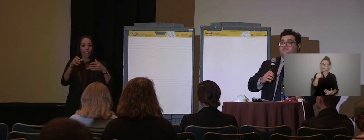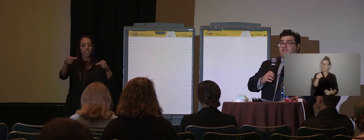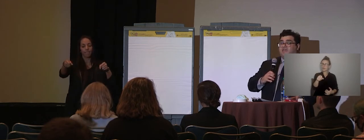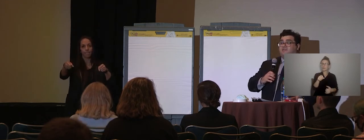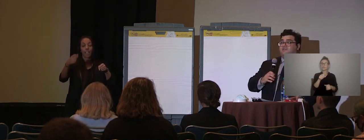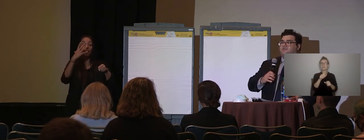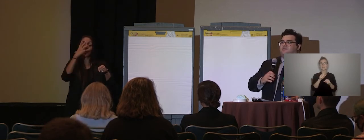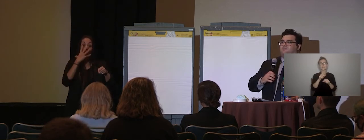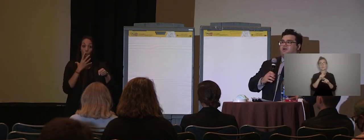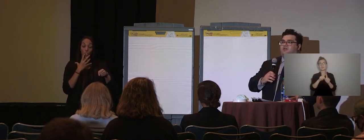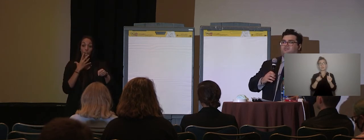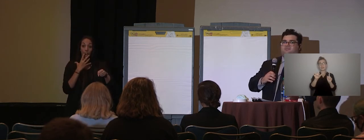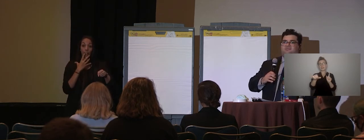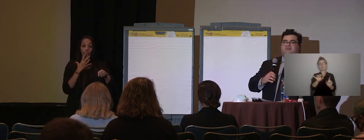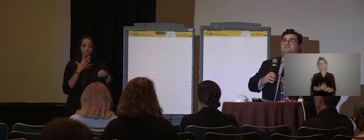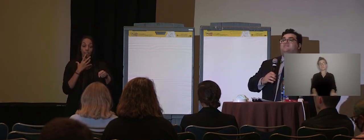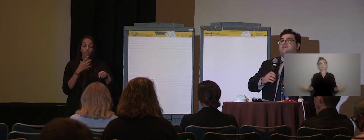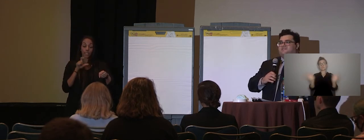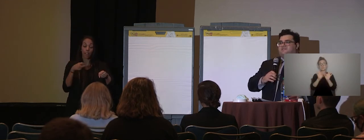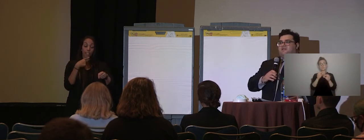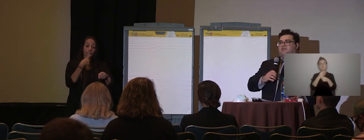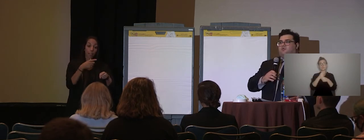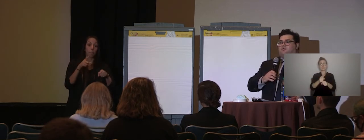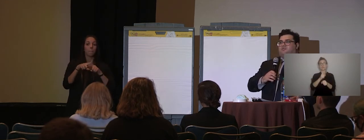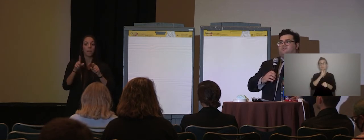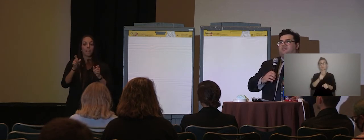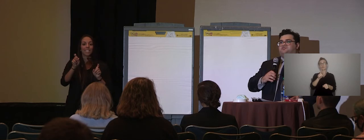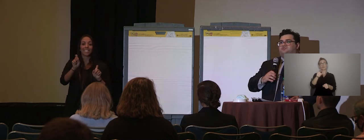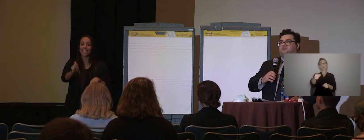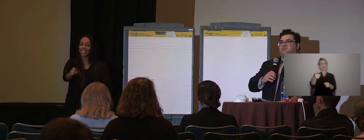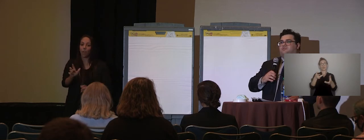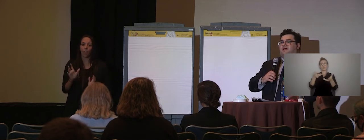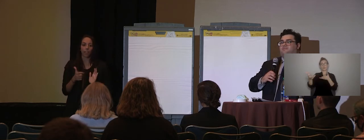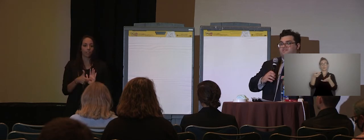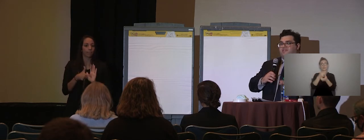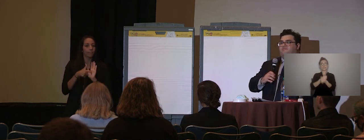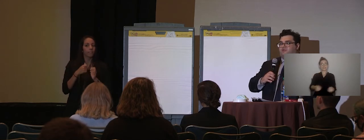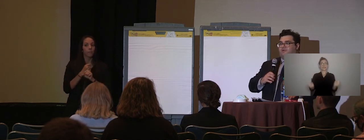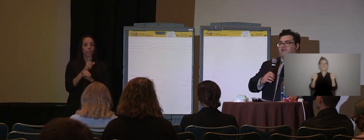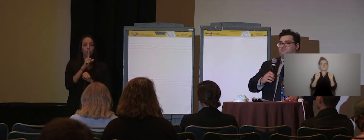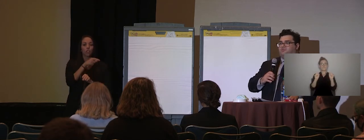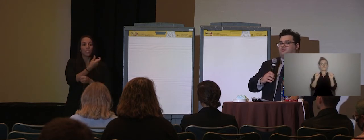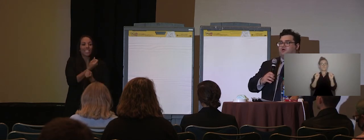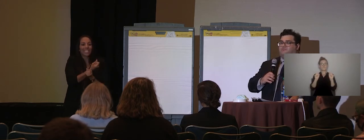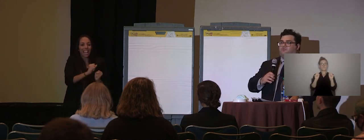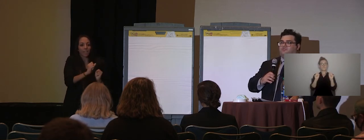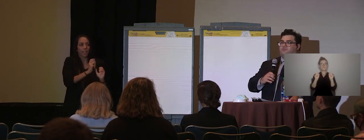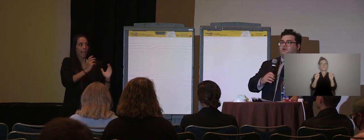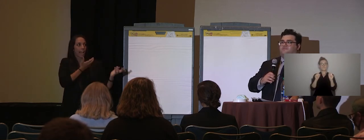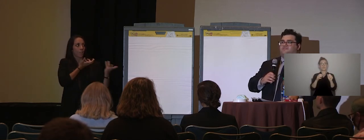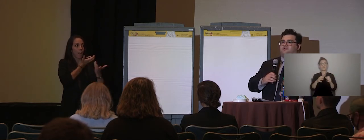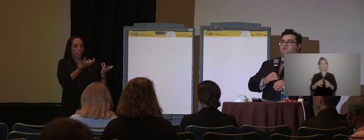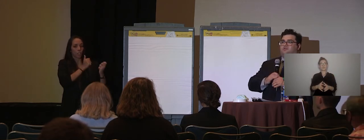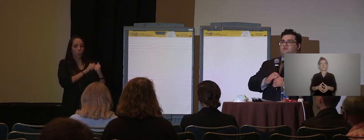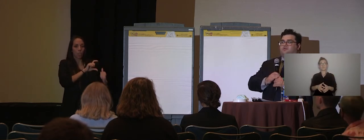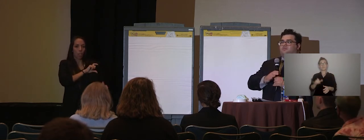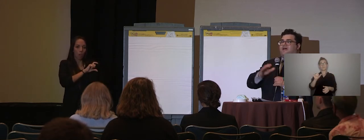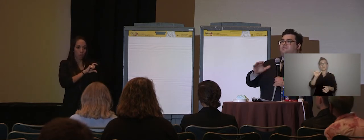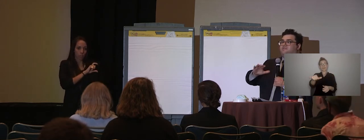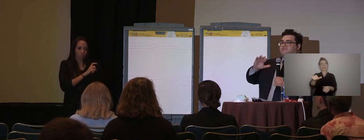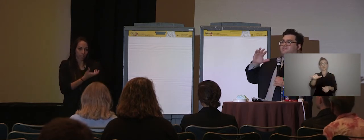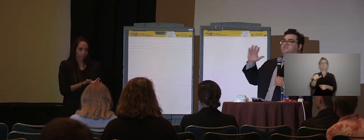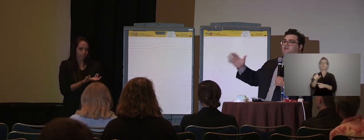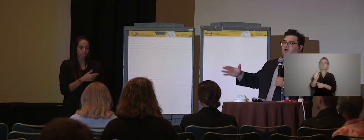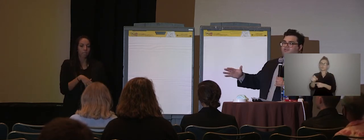unfortunate to say it, but that's necessary in order to make sure that you have a safe interaction with a law enforcement officer.